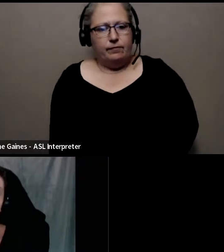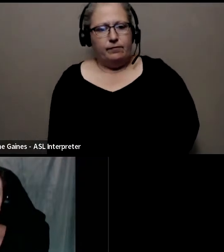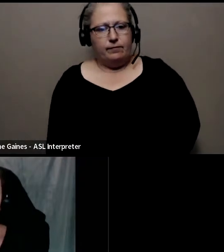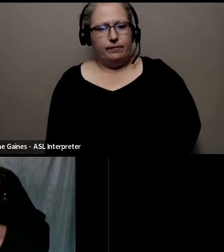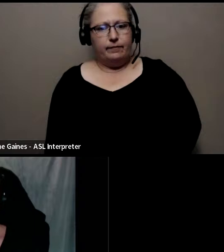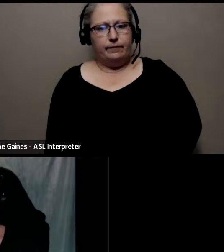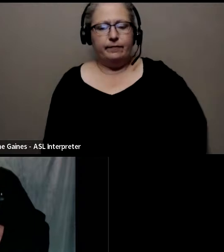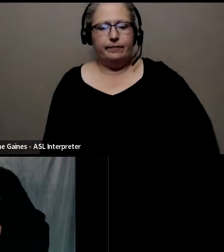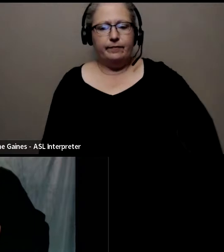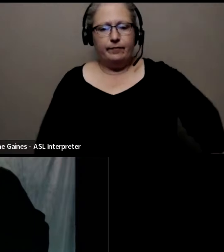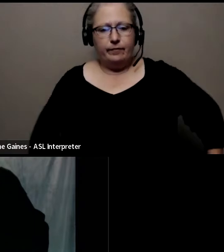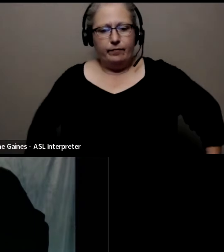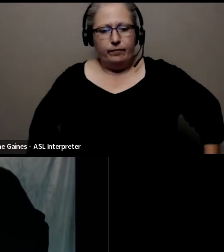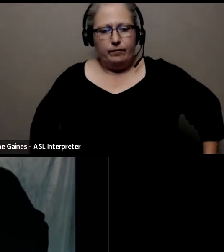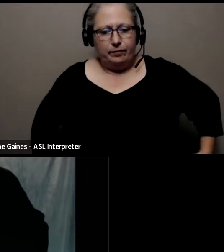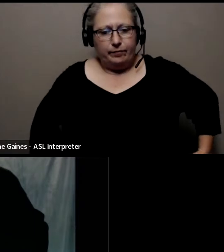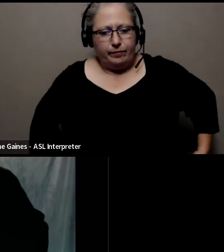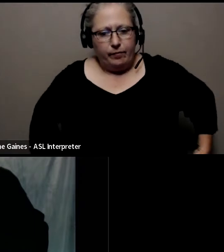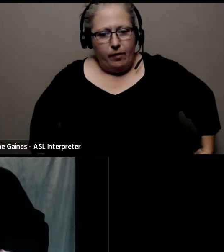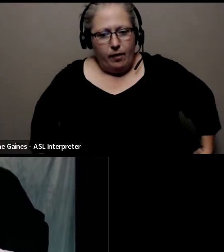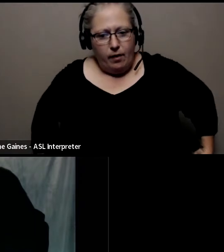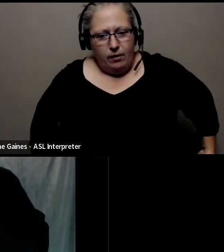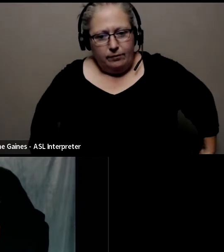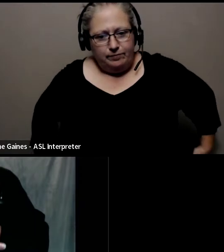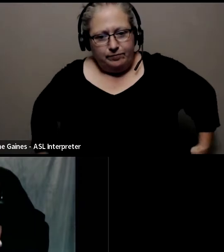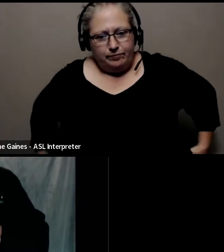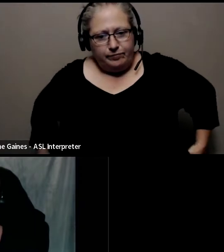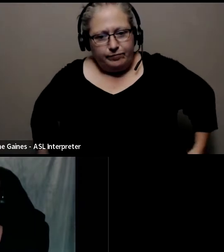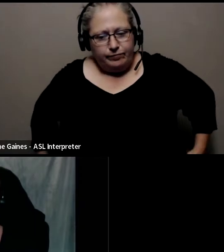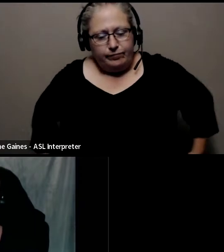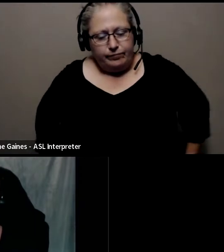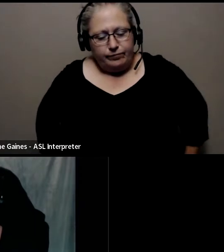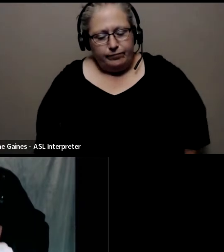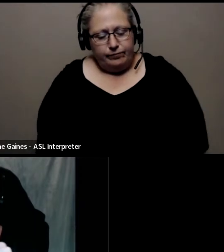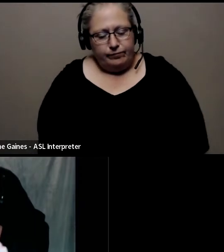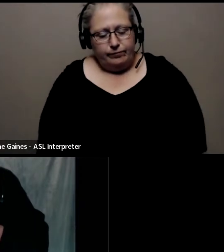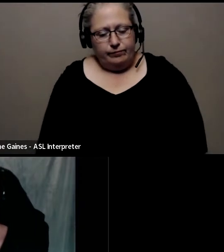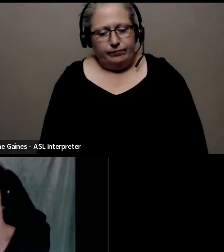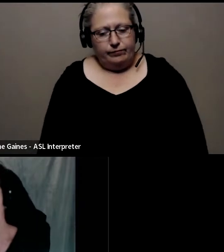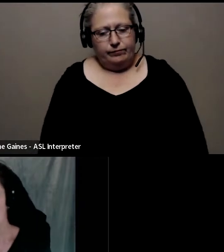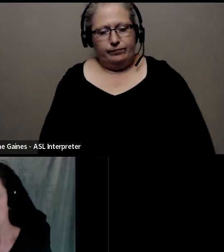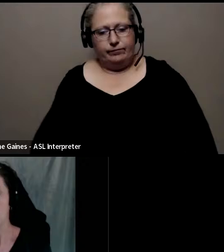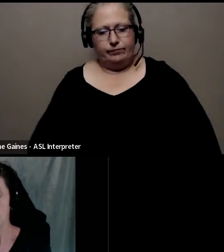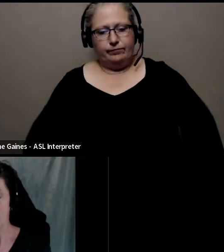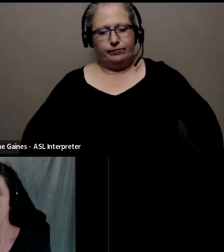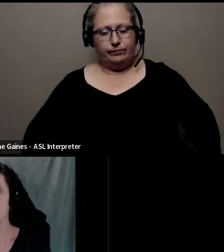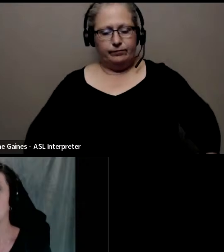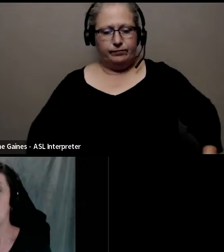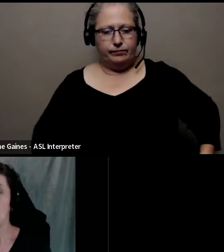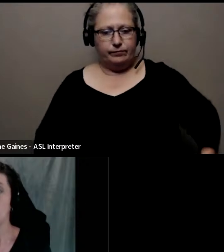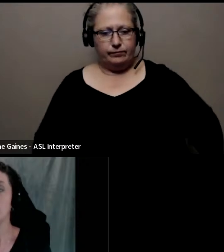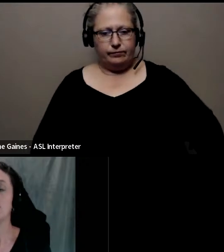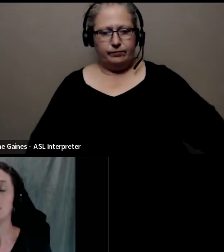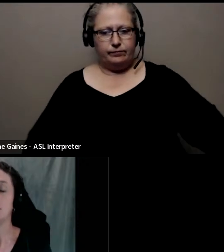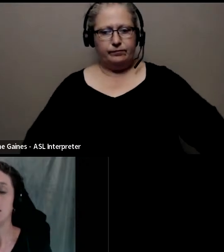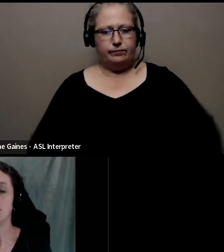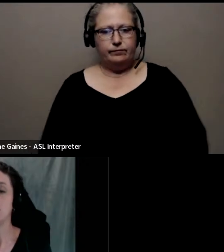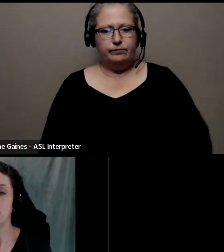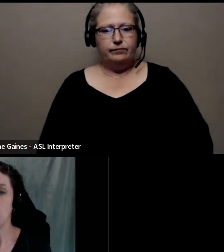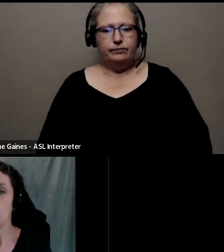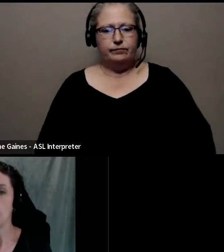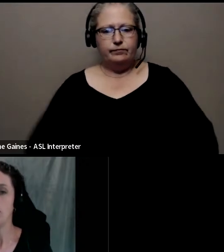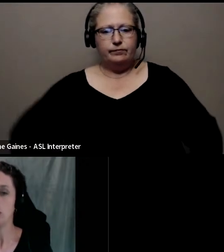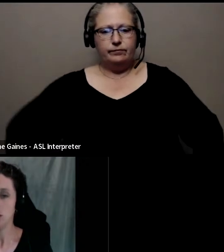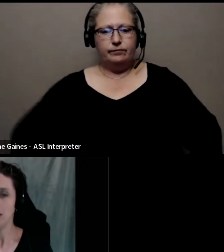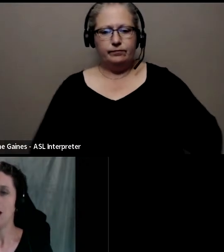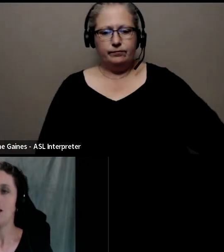was thinking specifically because Prop 28 is the one that's ongoing. It is ongoing, correct, but it is ongoing based on 1% of Prop 98